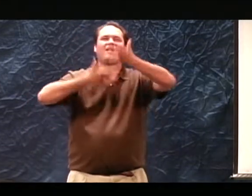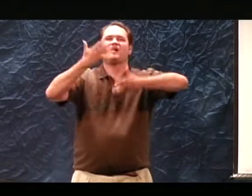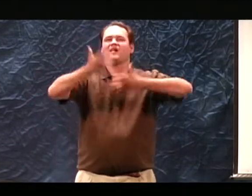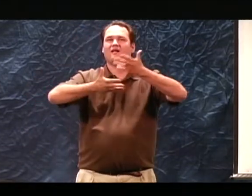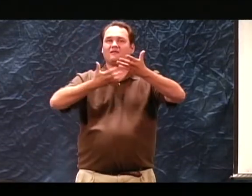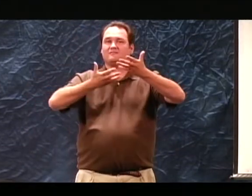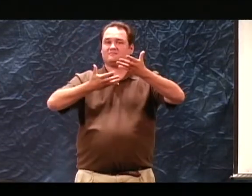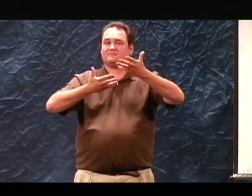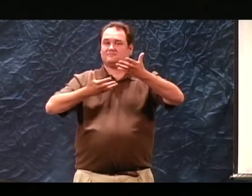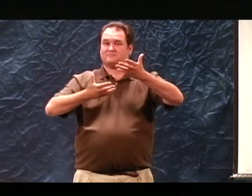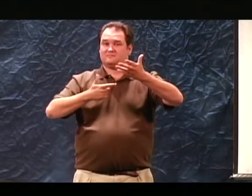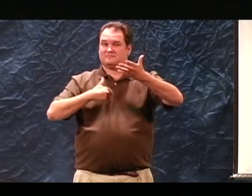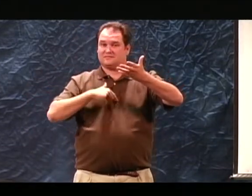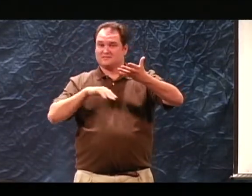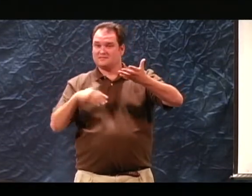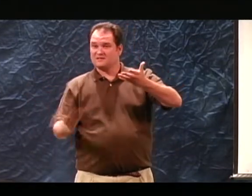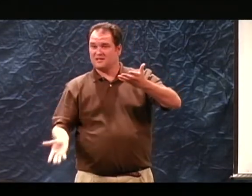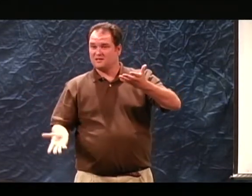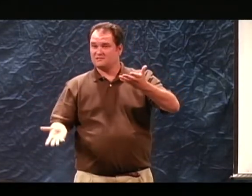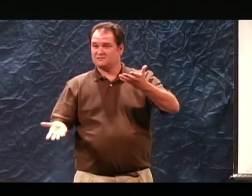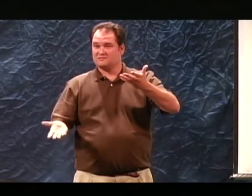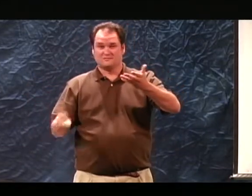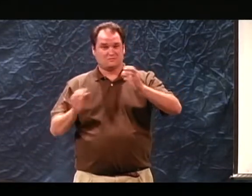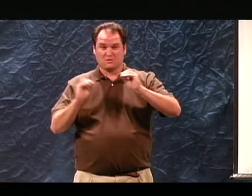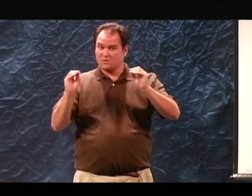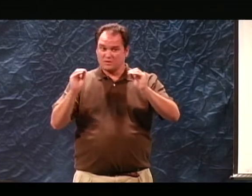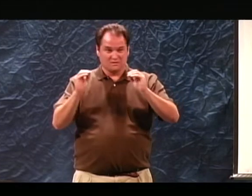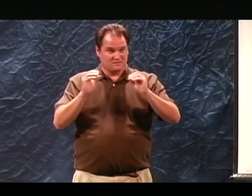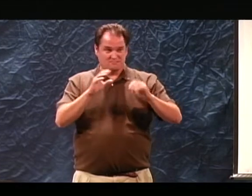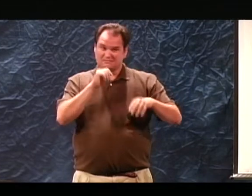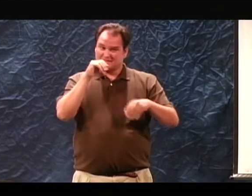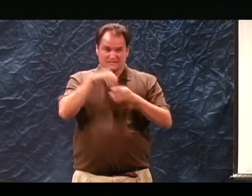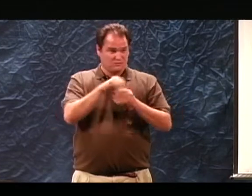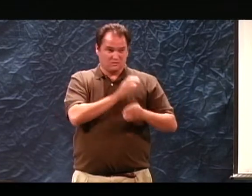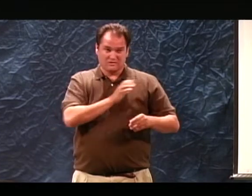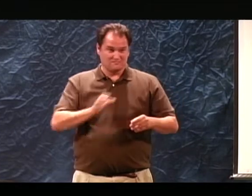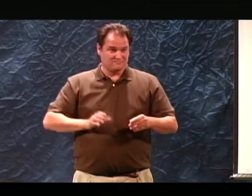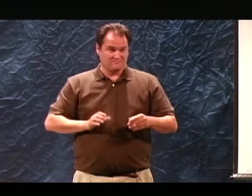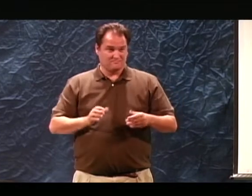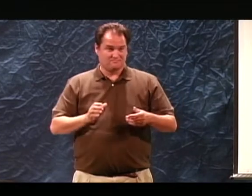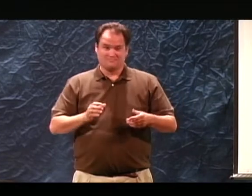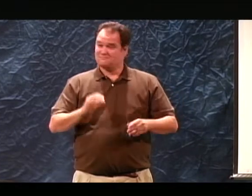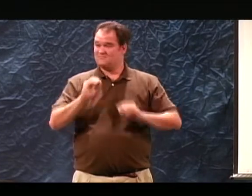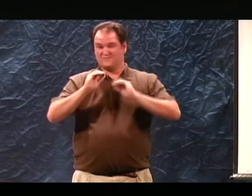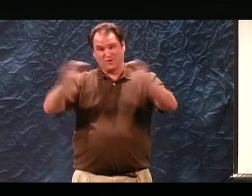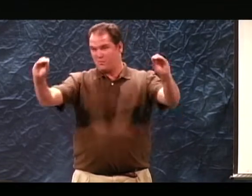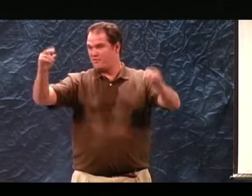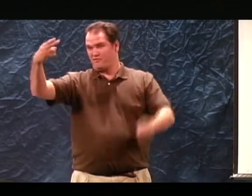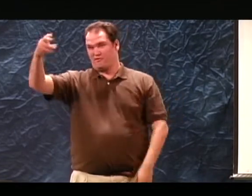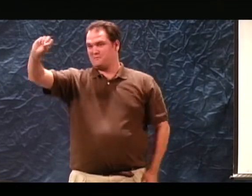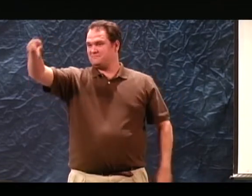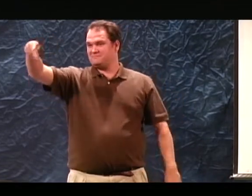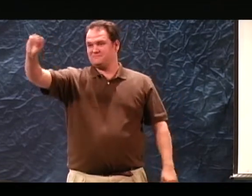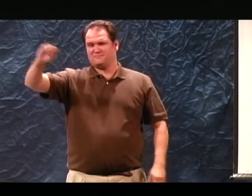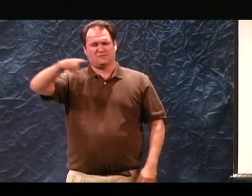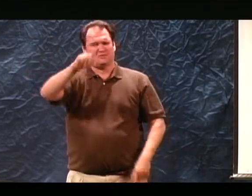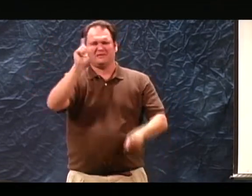you know we're so impressed enamored with the things of the world what the world views as